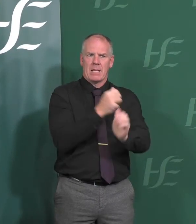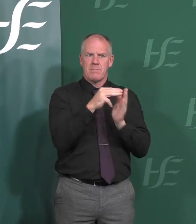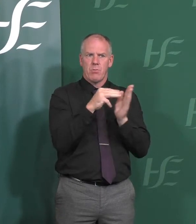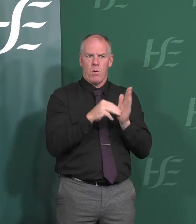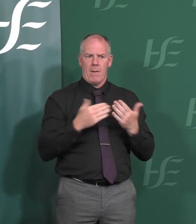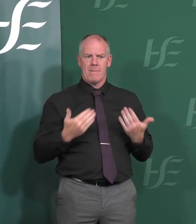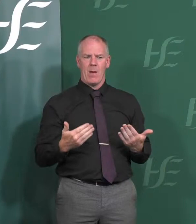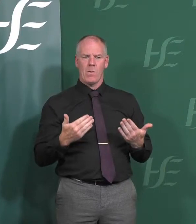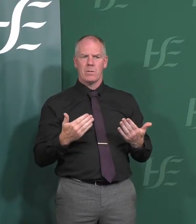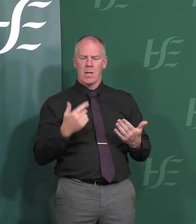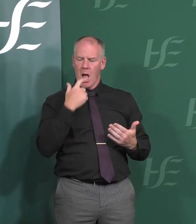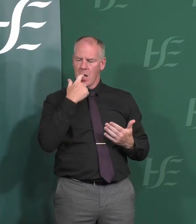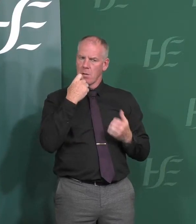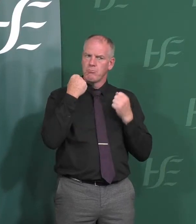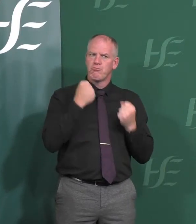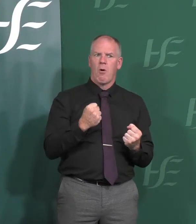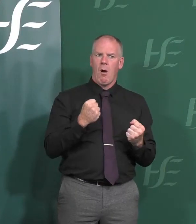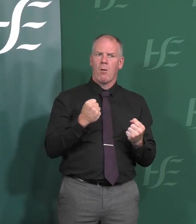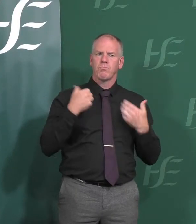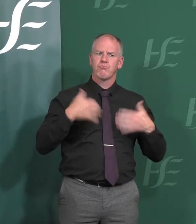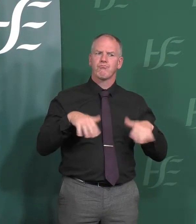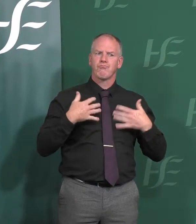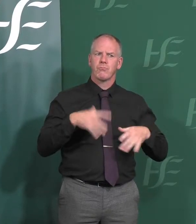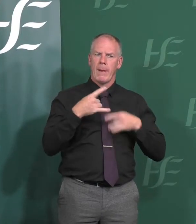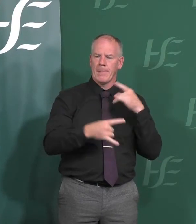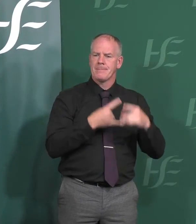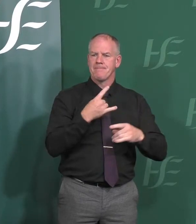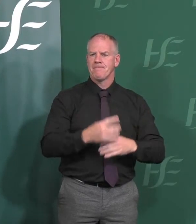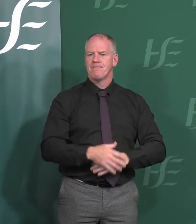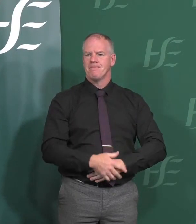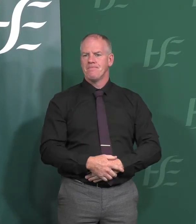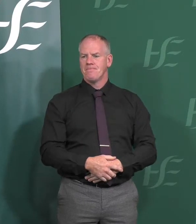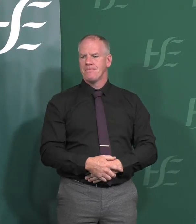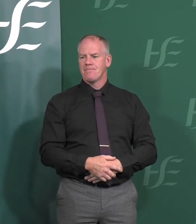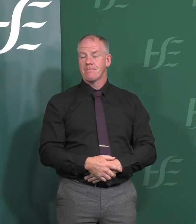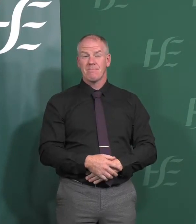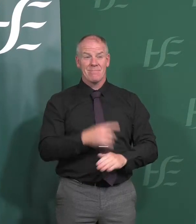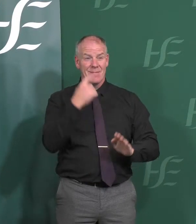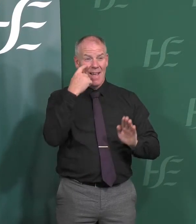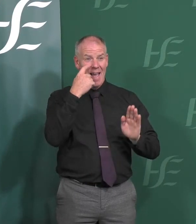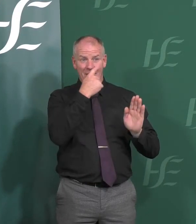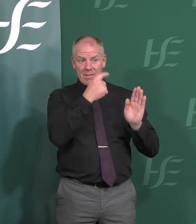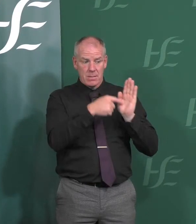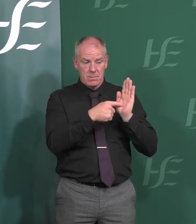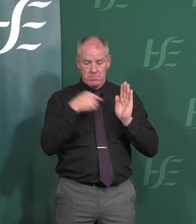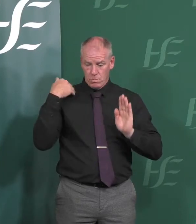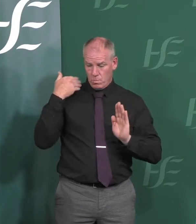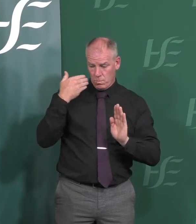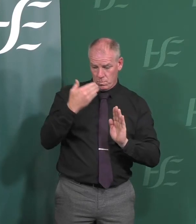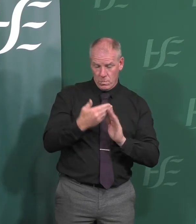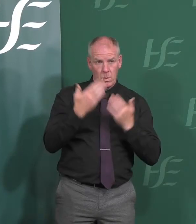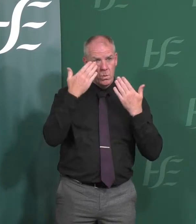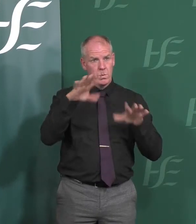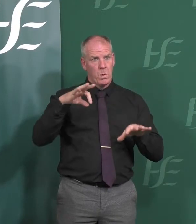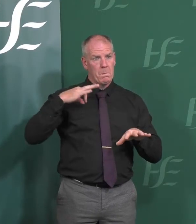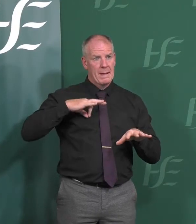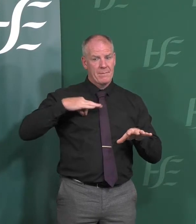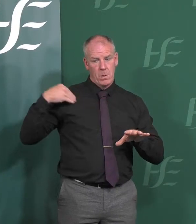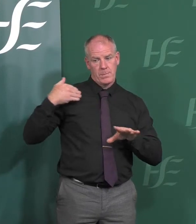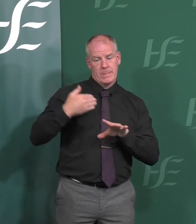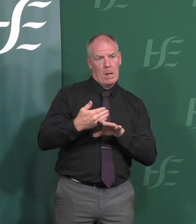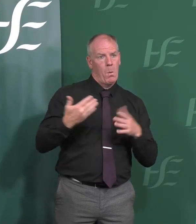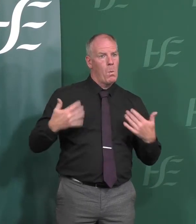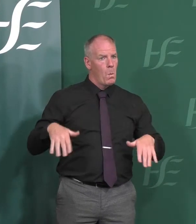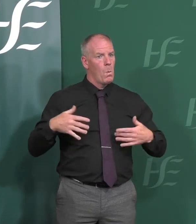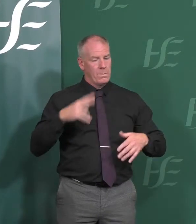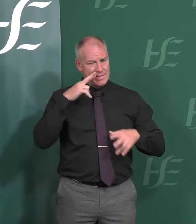a remarkable position that we now find ourselves in. All of the evidence demonstrates huge benefits to date,